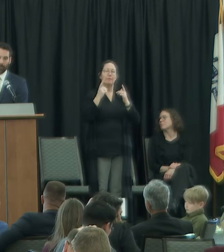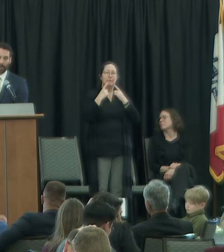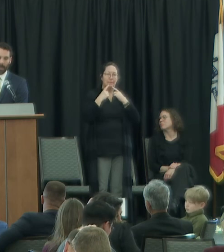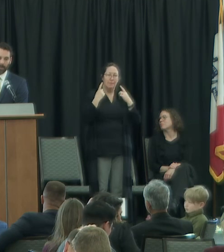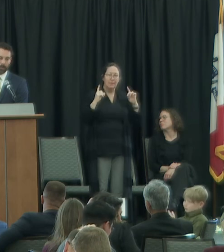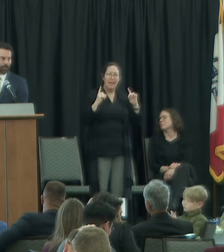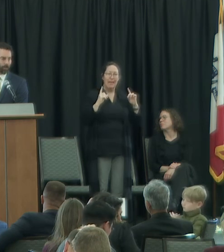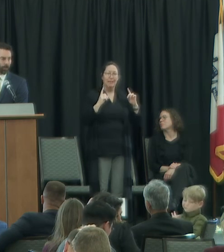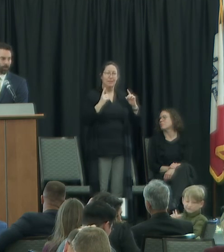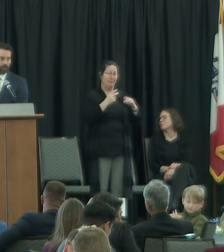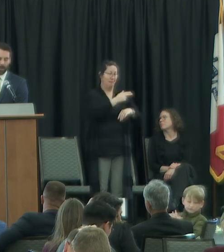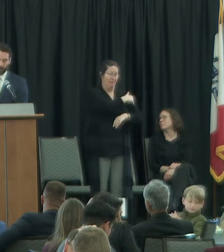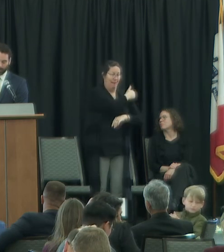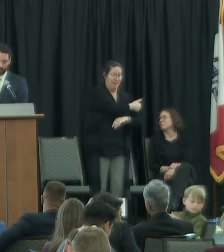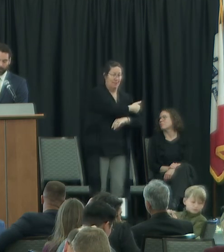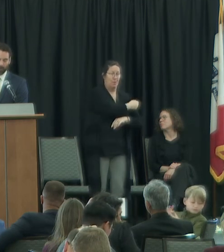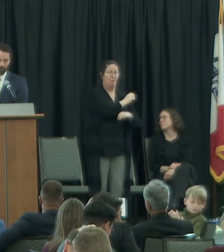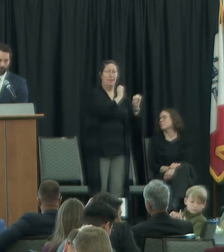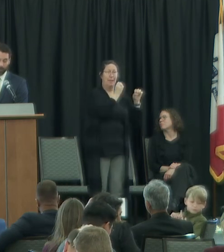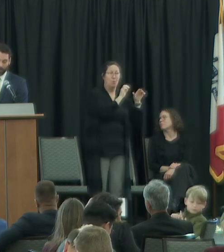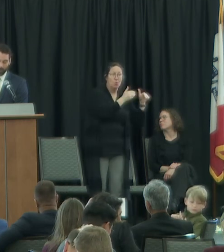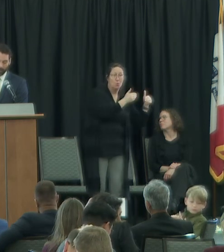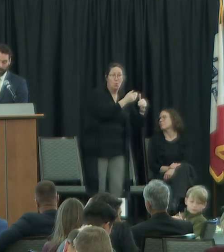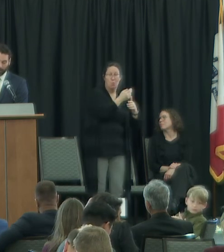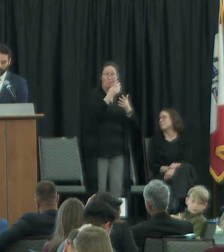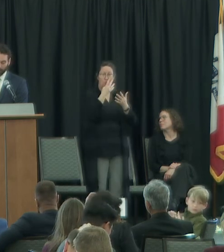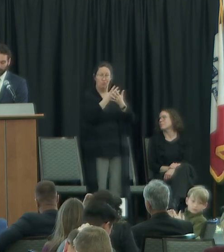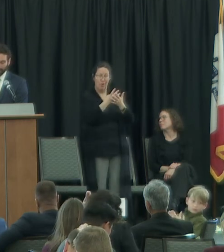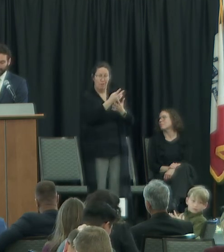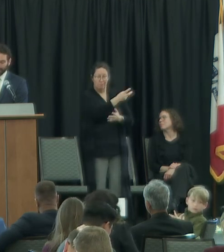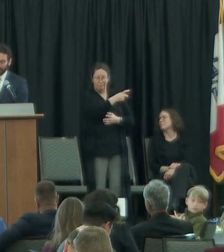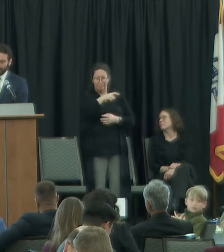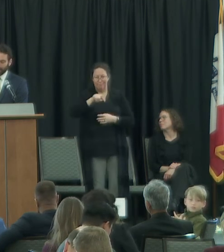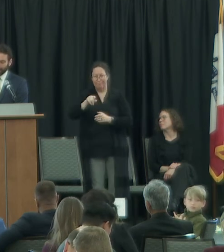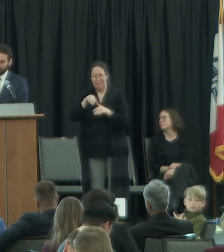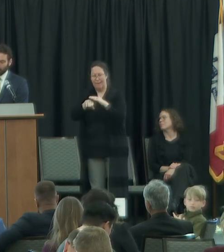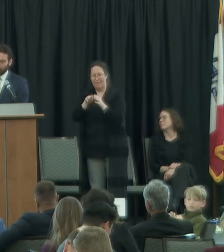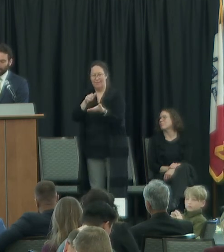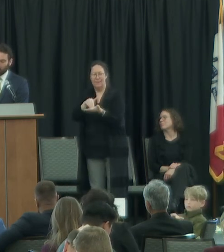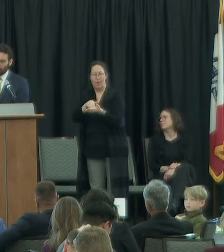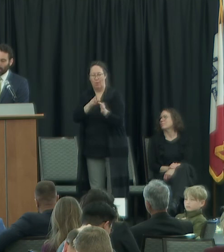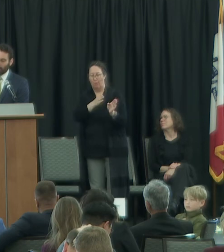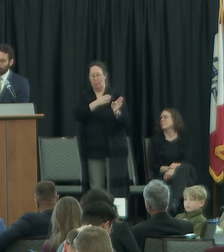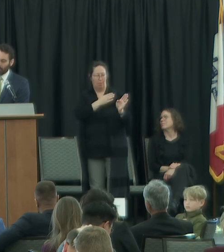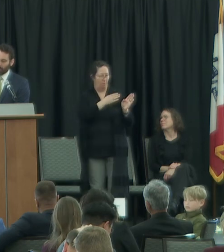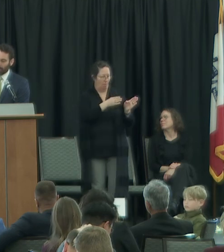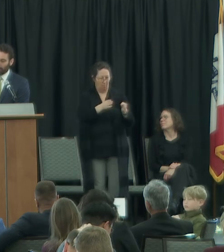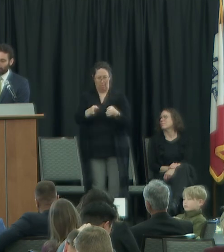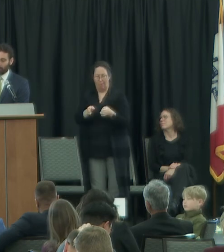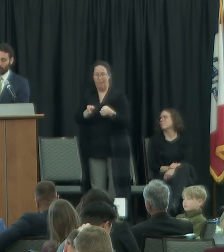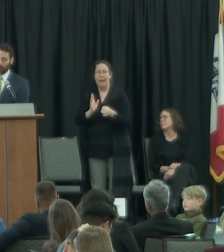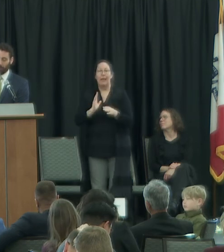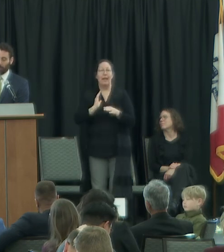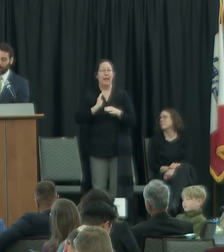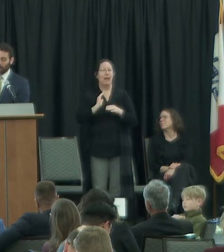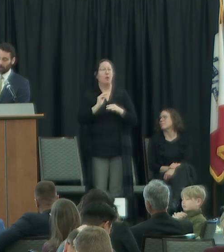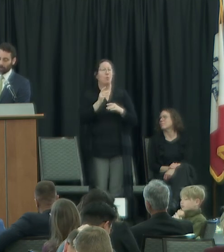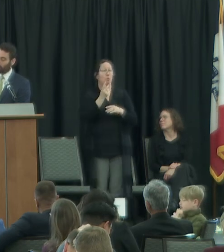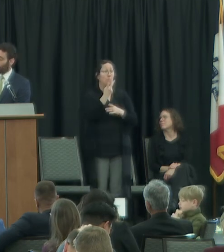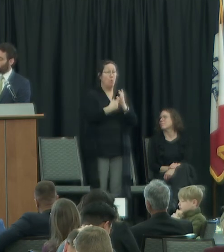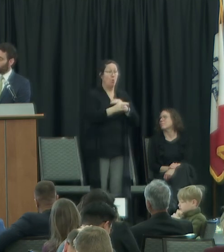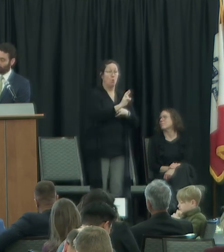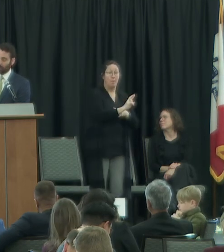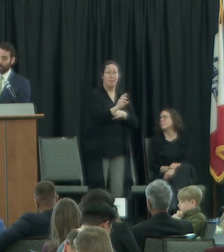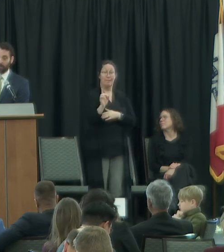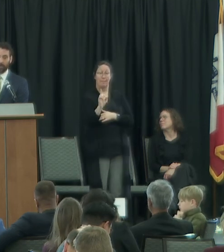from hospitals and emergency rooms and the jail. So I know our area legislators, both Republican and